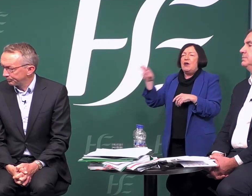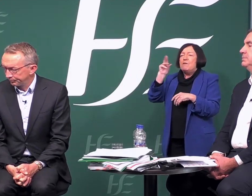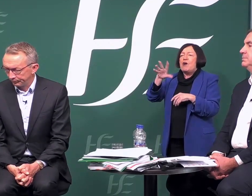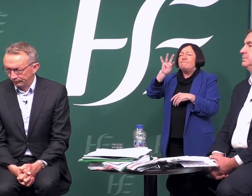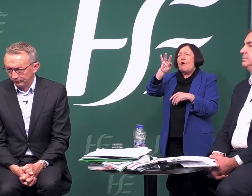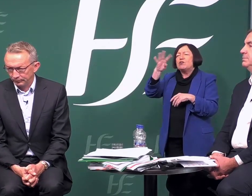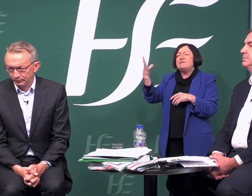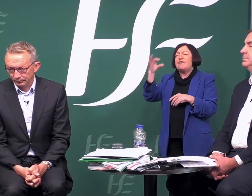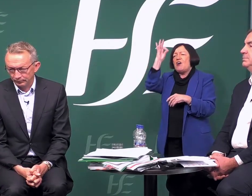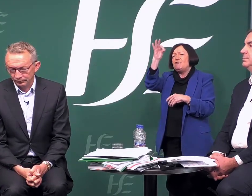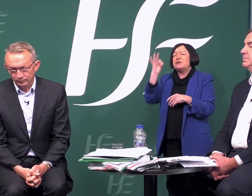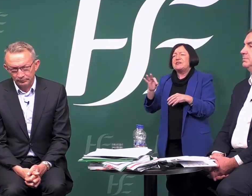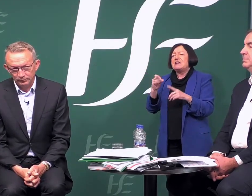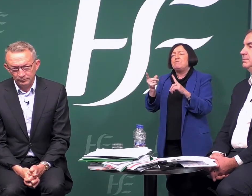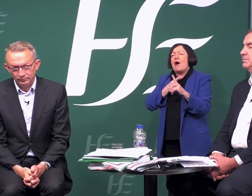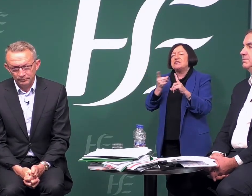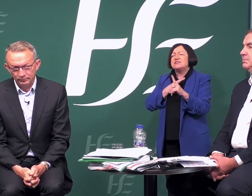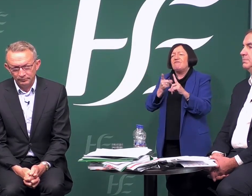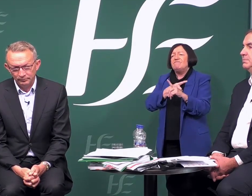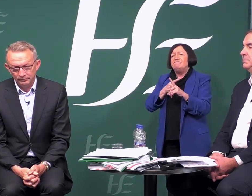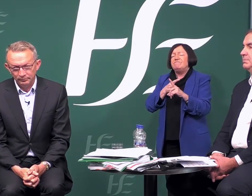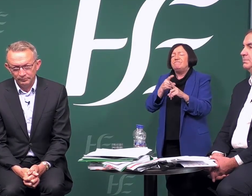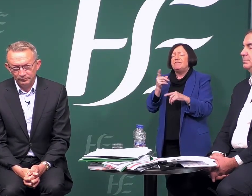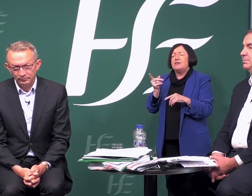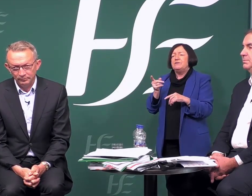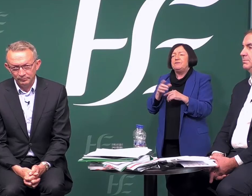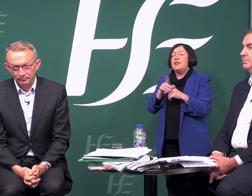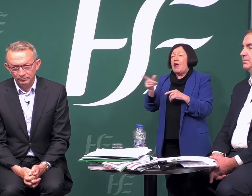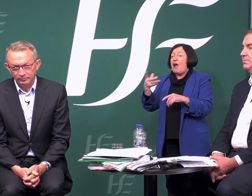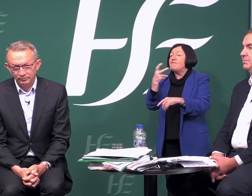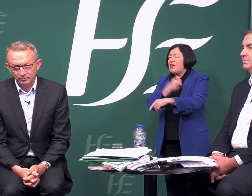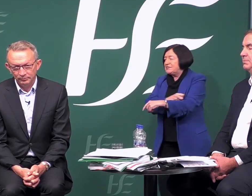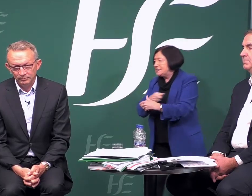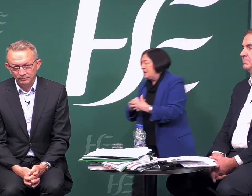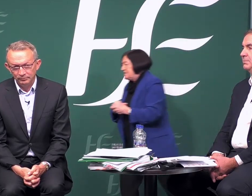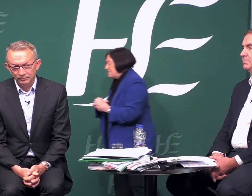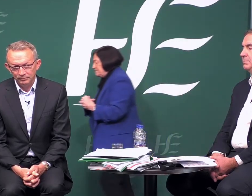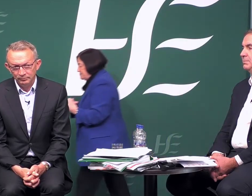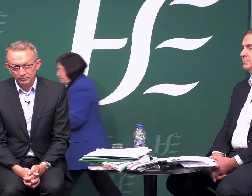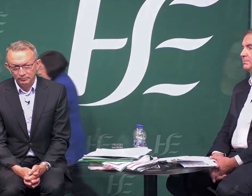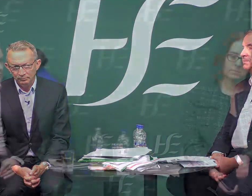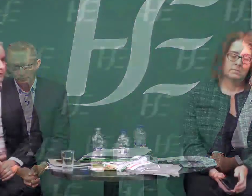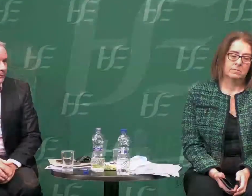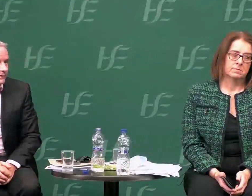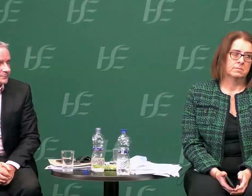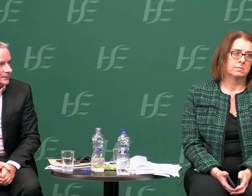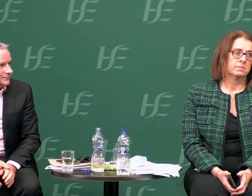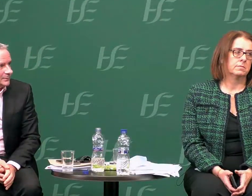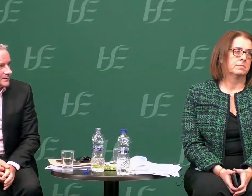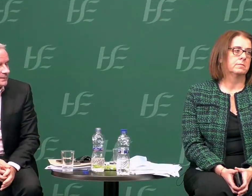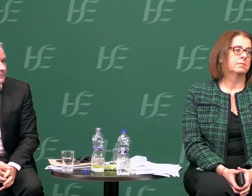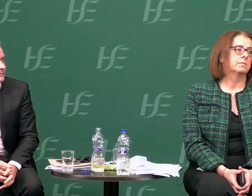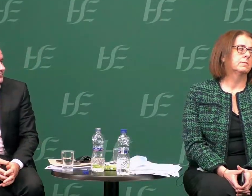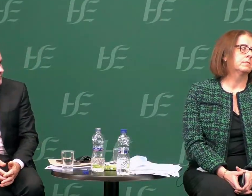45% the positive cases are vaccinated. So it's hovering around that 45%. Is that fair,